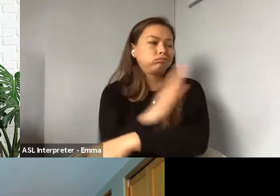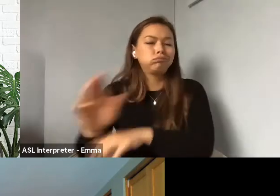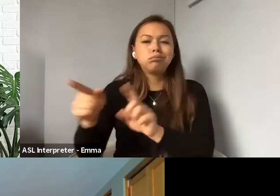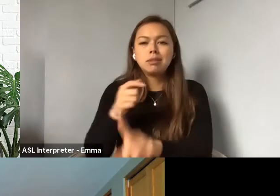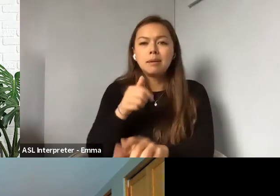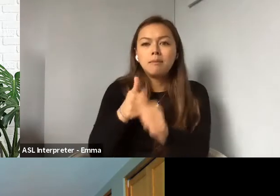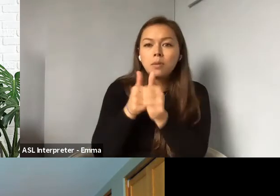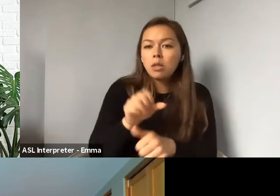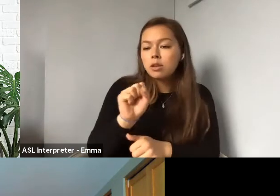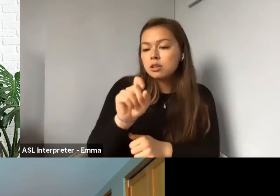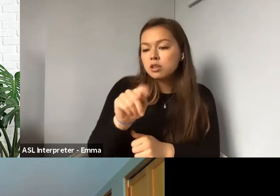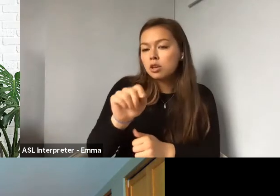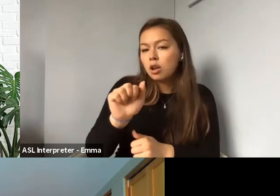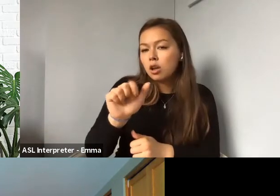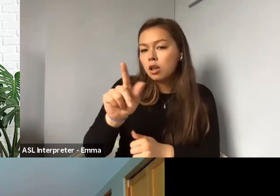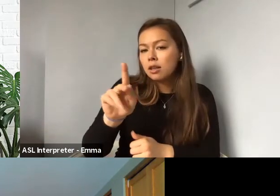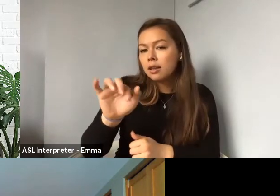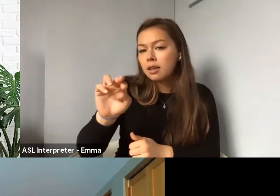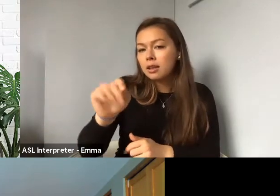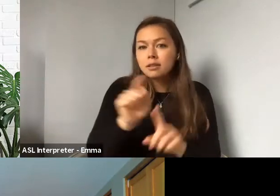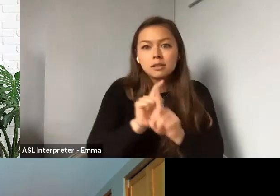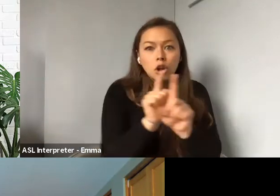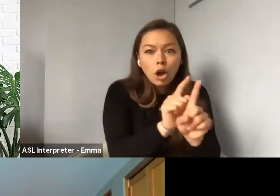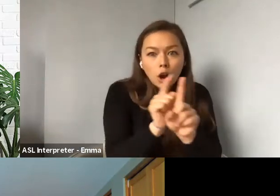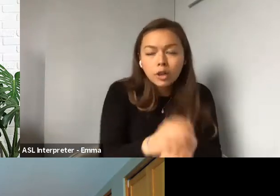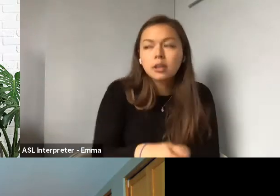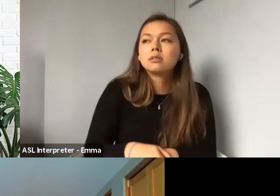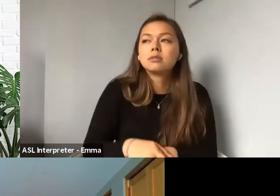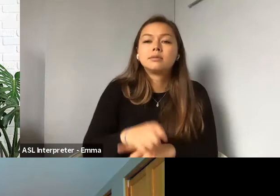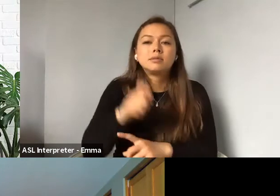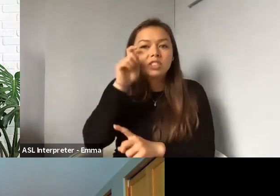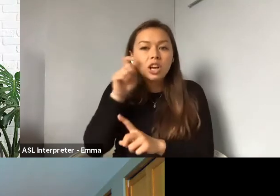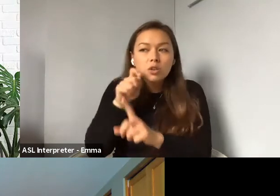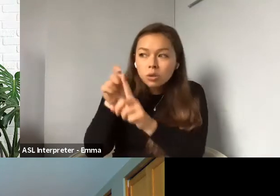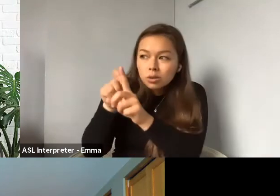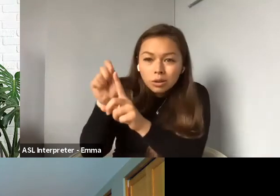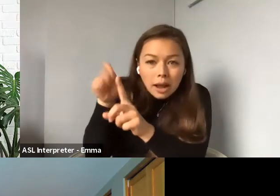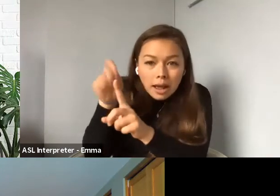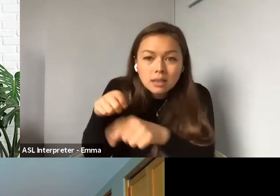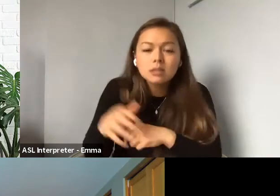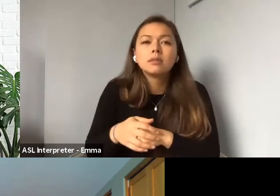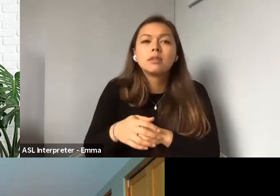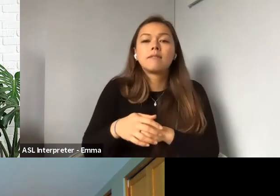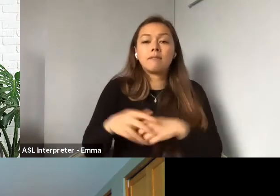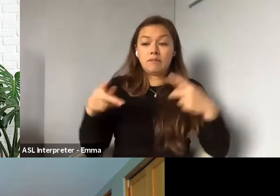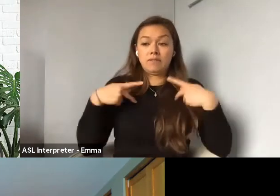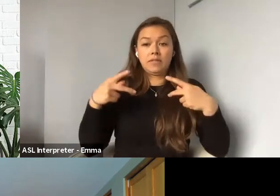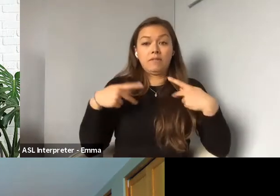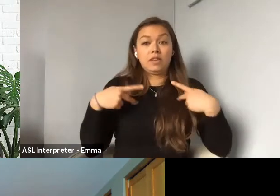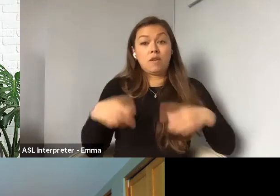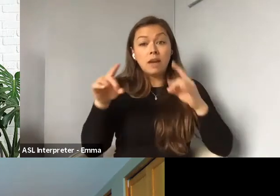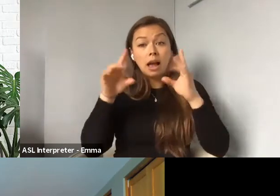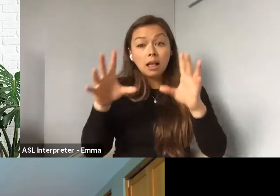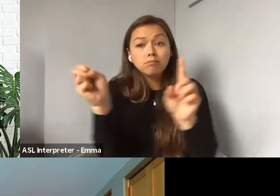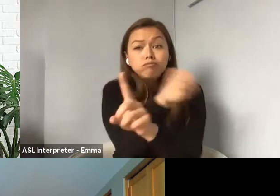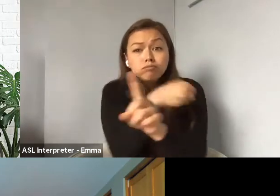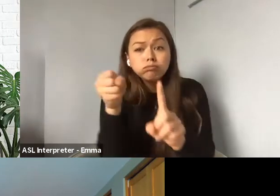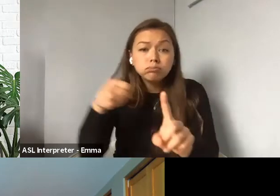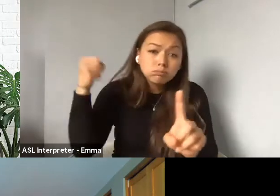violence. We've had, of course, physical violence, hitting and punching, violence directed at a